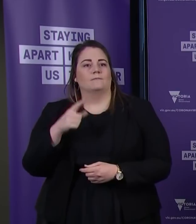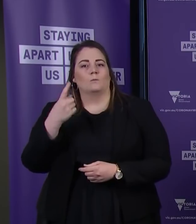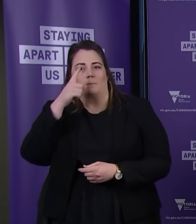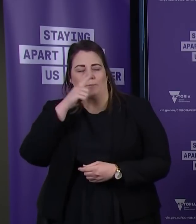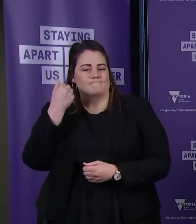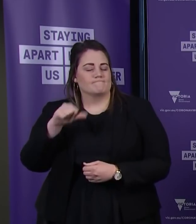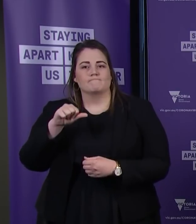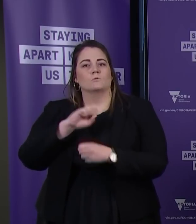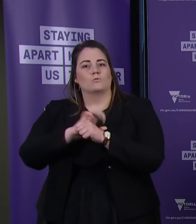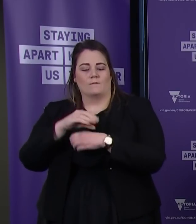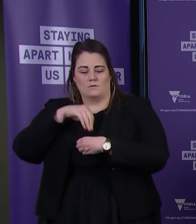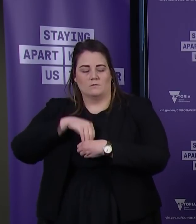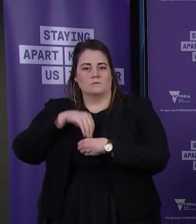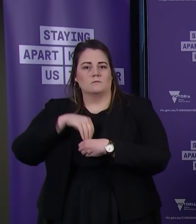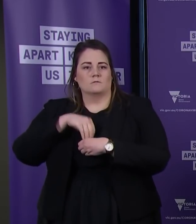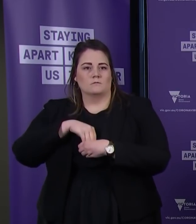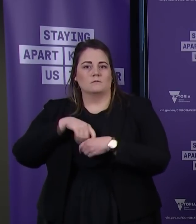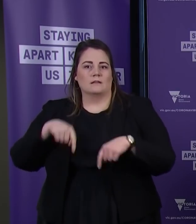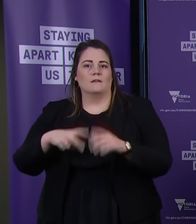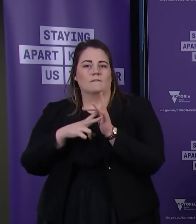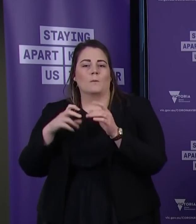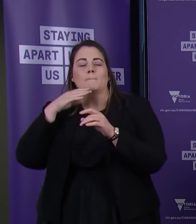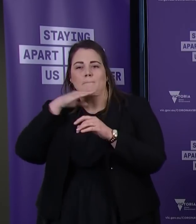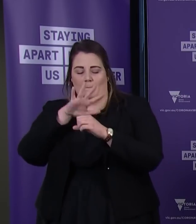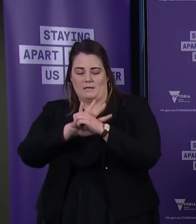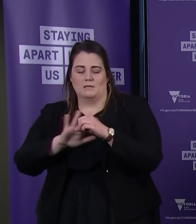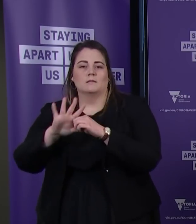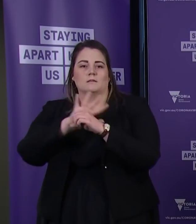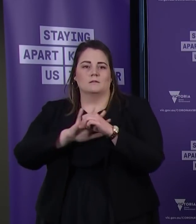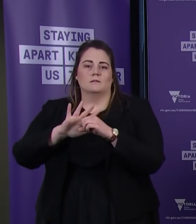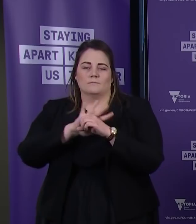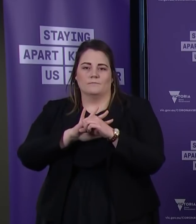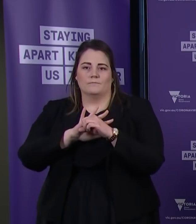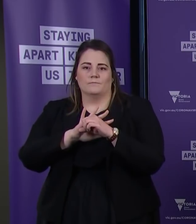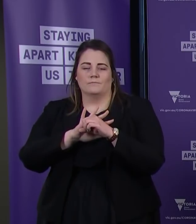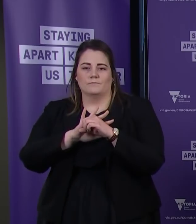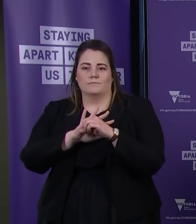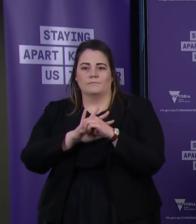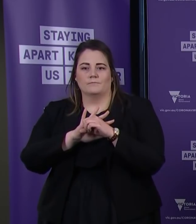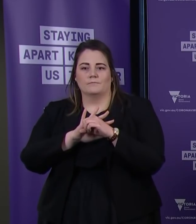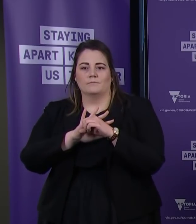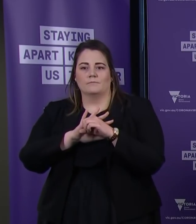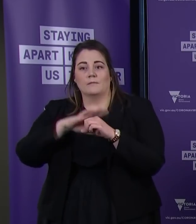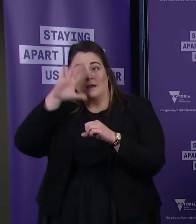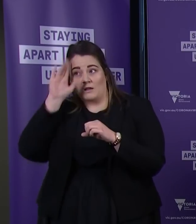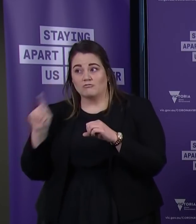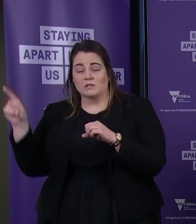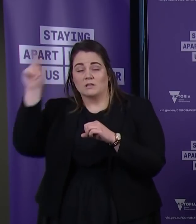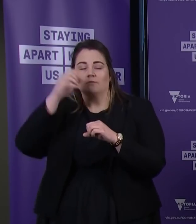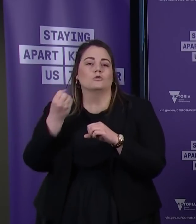of those are in Metropolitan Melbourne, with no new active cases in regional